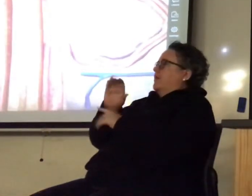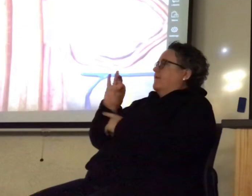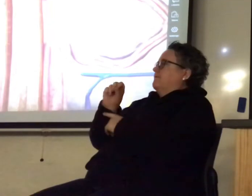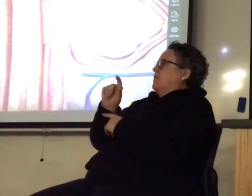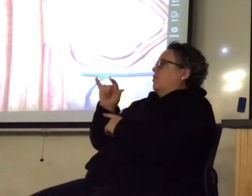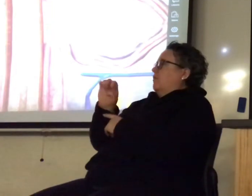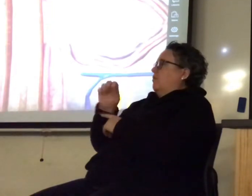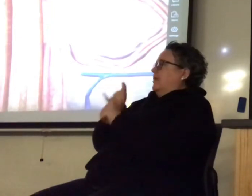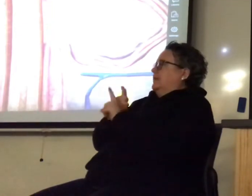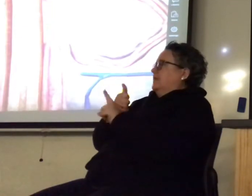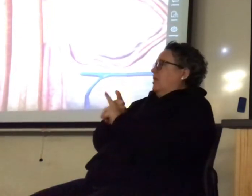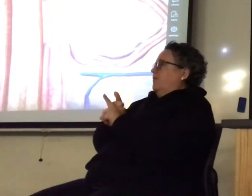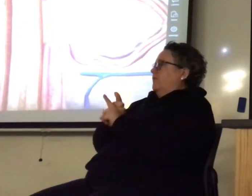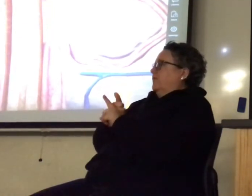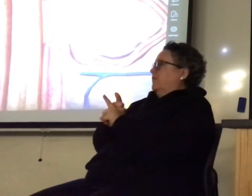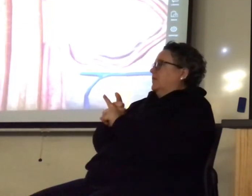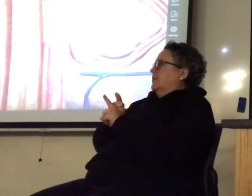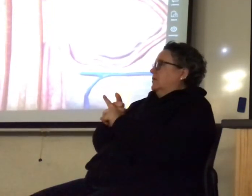All right.